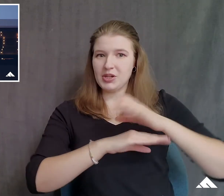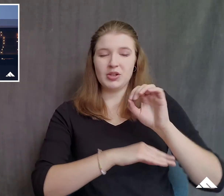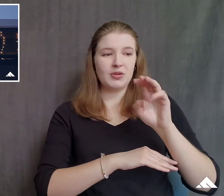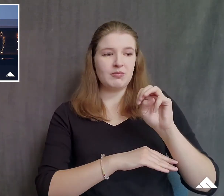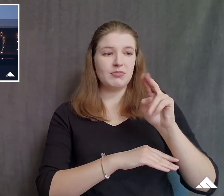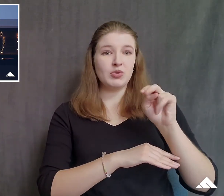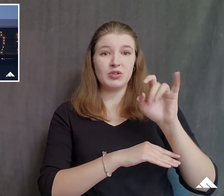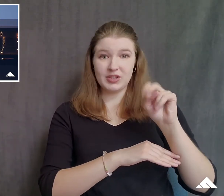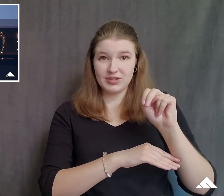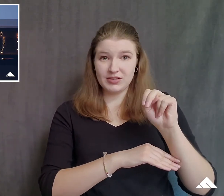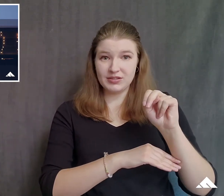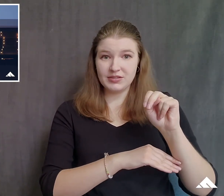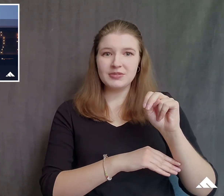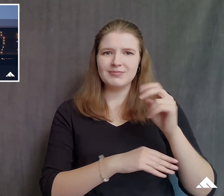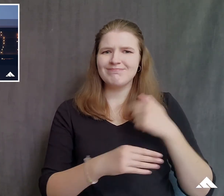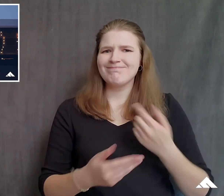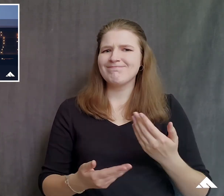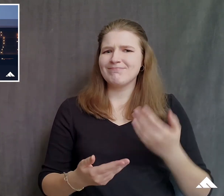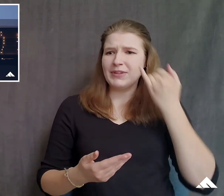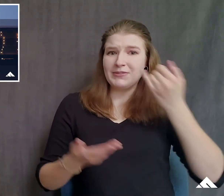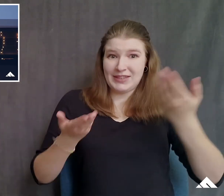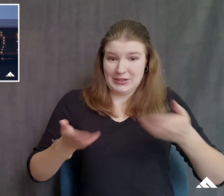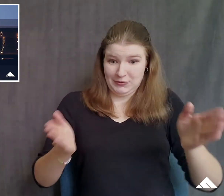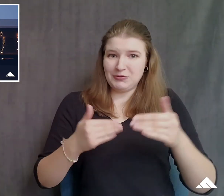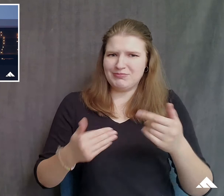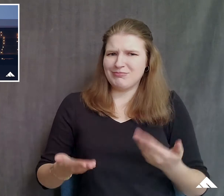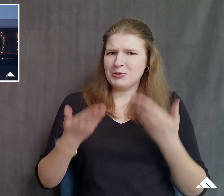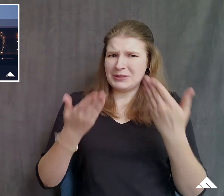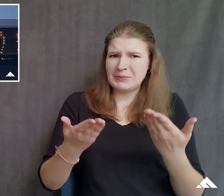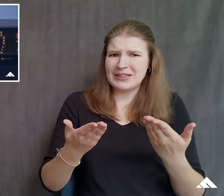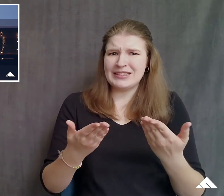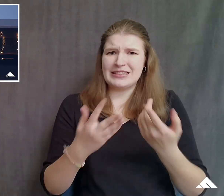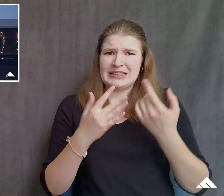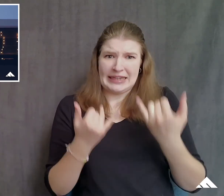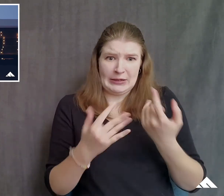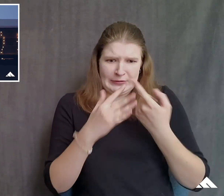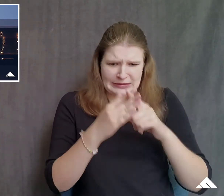me and you're in the room, you're going to get that cup and you're going to want to start now at opening it.